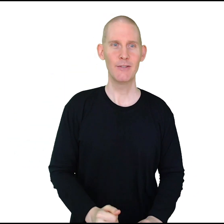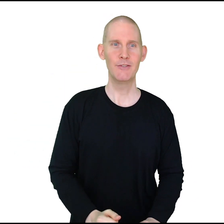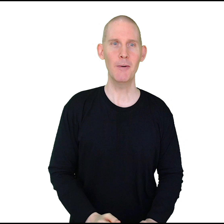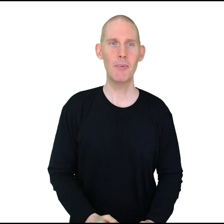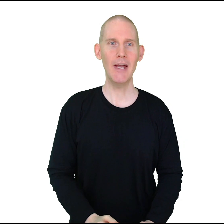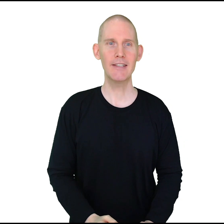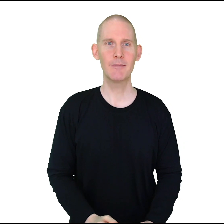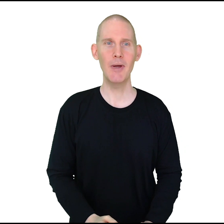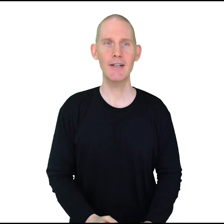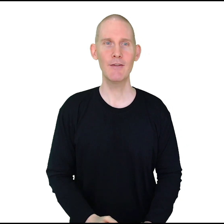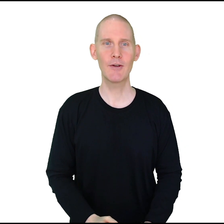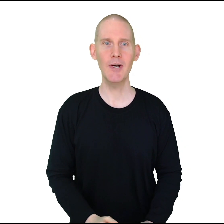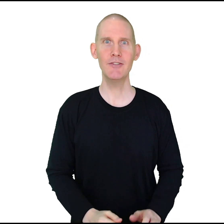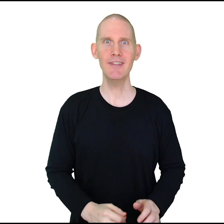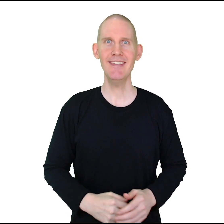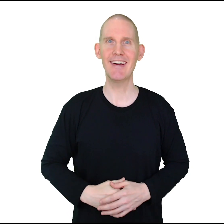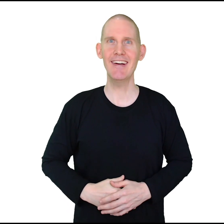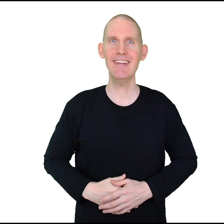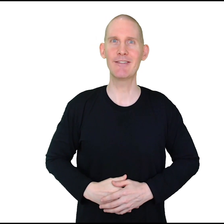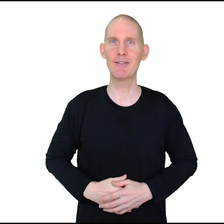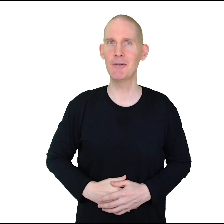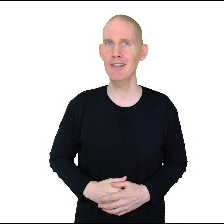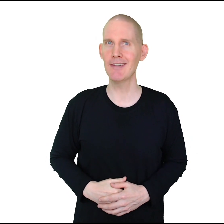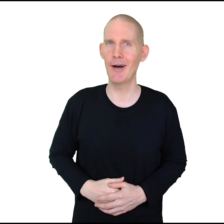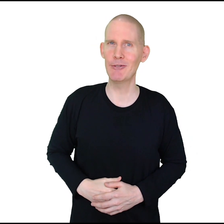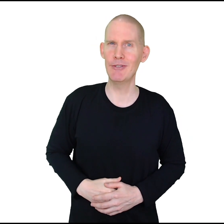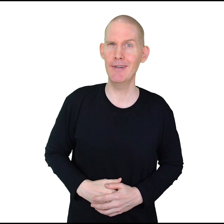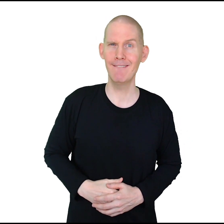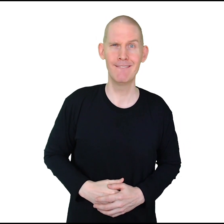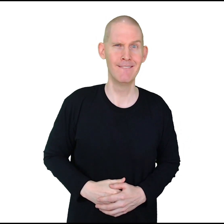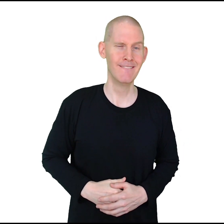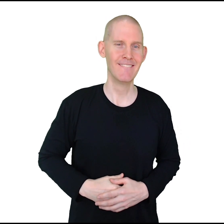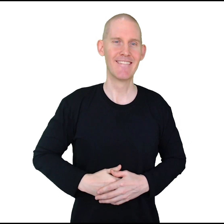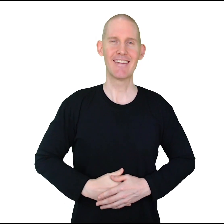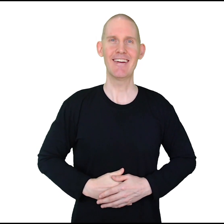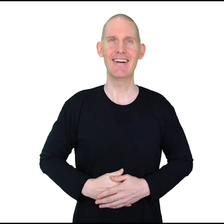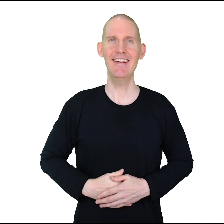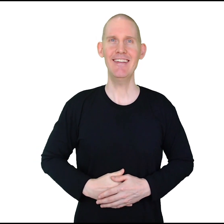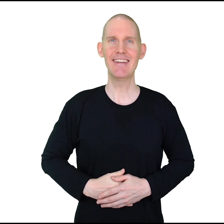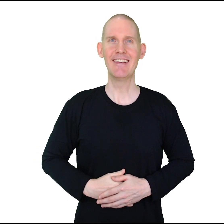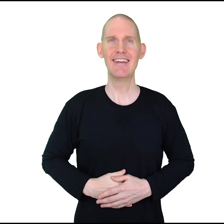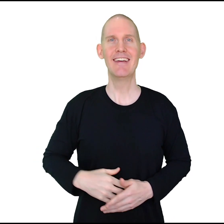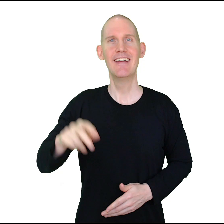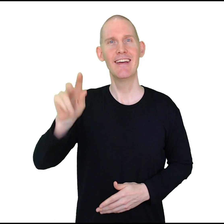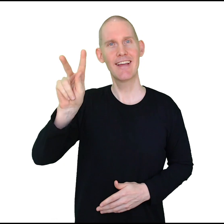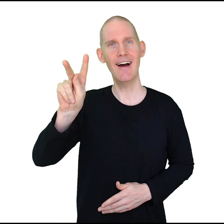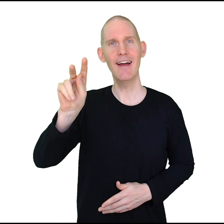Jump back to the question. Let's do it. How would you do it? All right. Kyle,